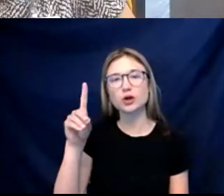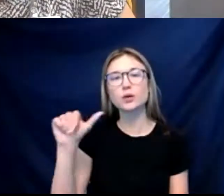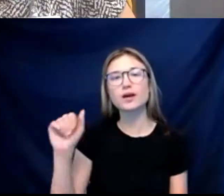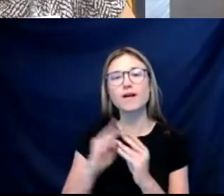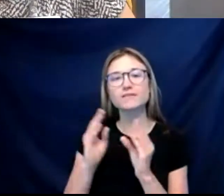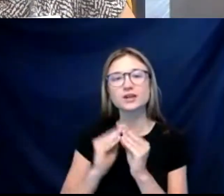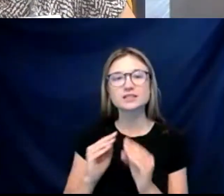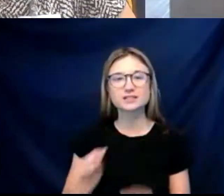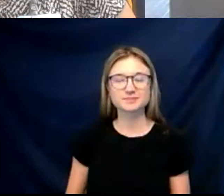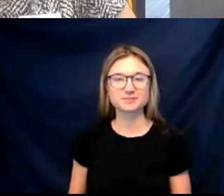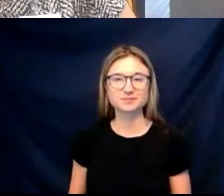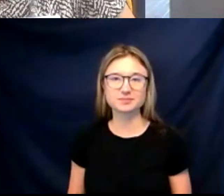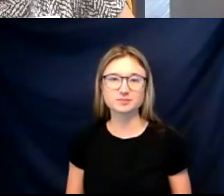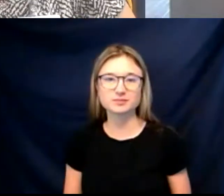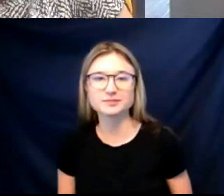If he has anything.